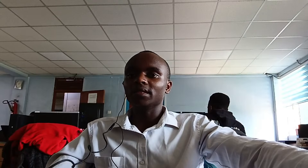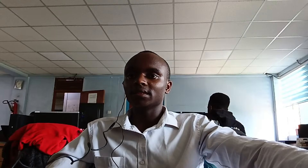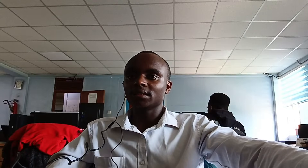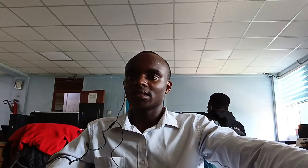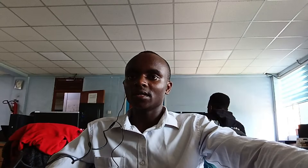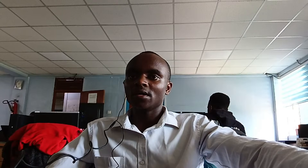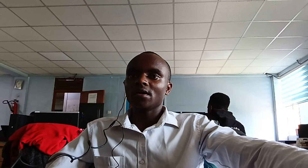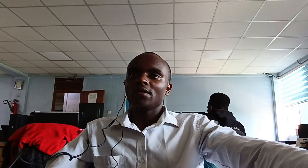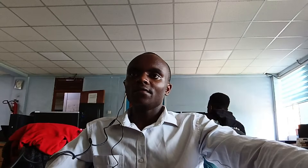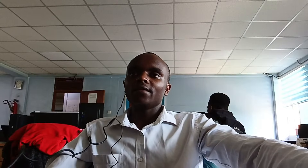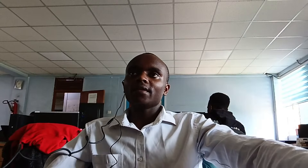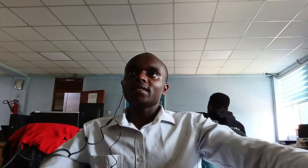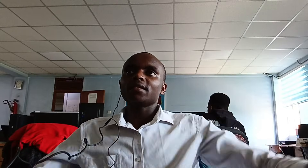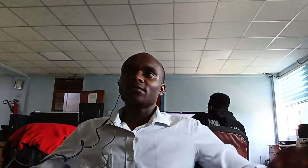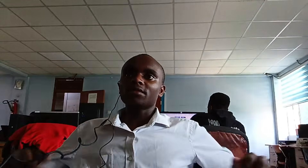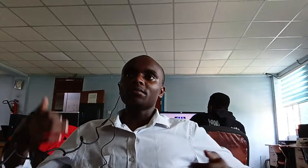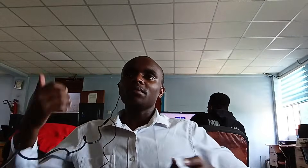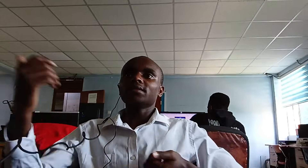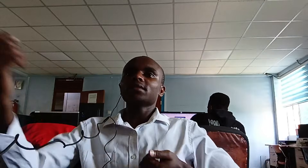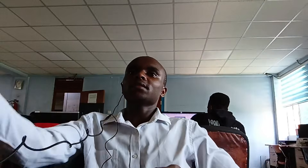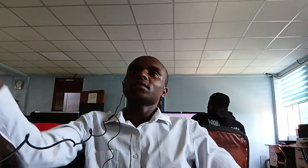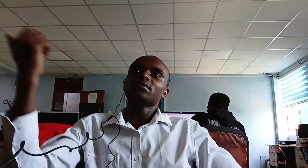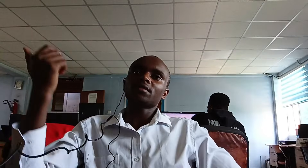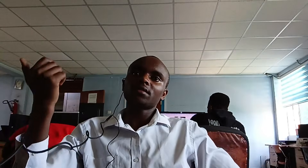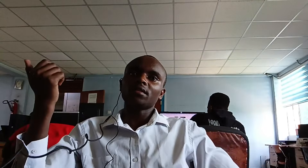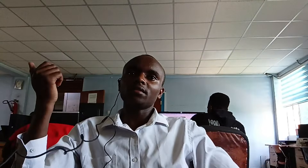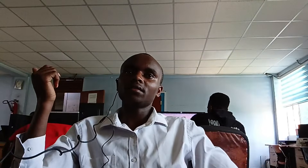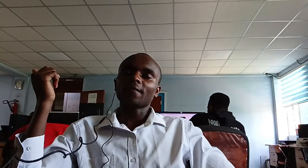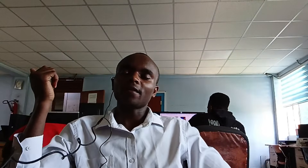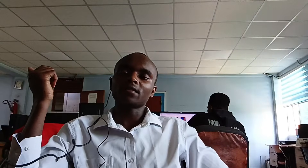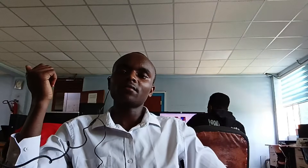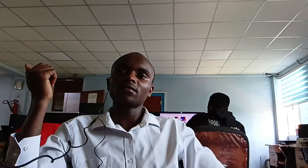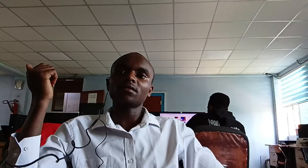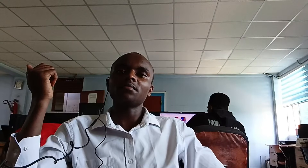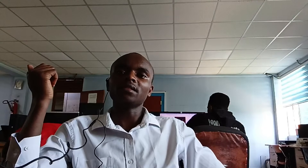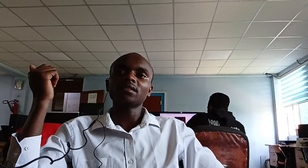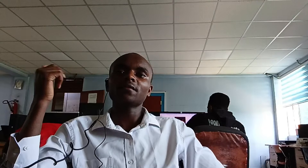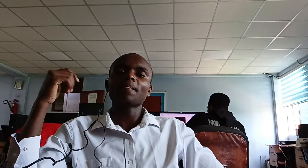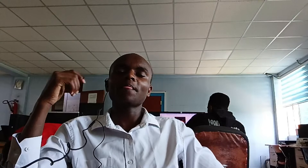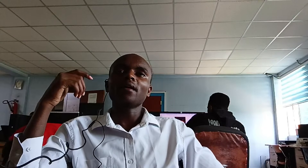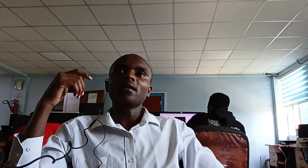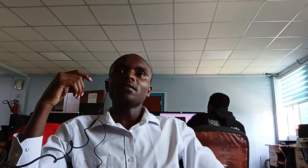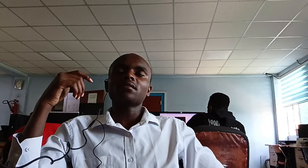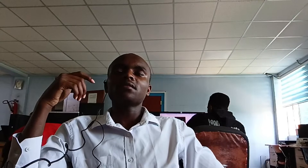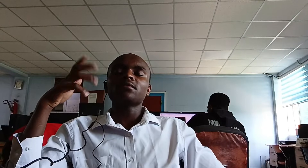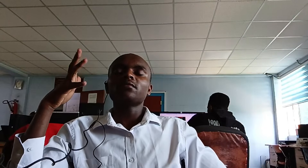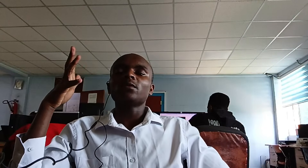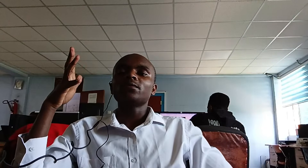siblings. Get the sign for siblings. Now in this case, the sign for siblings, when we said